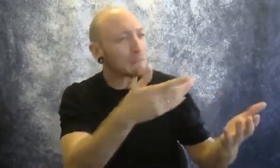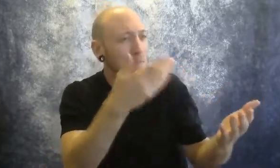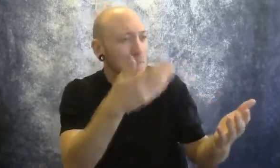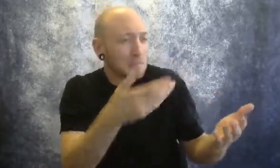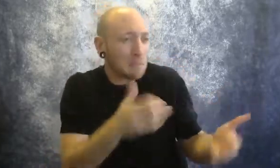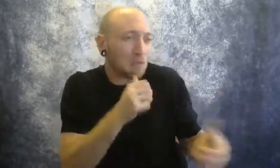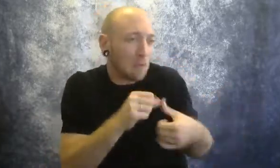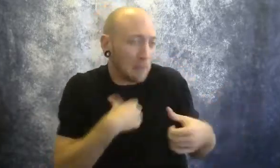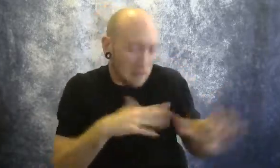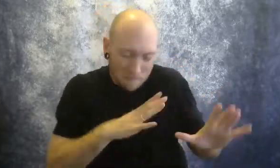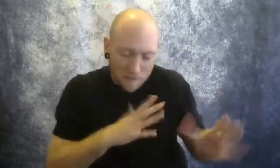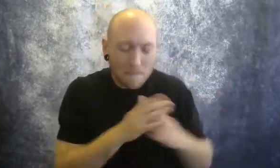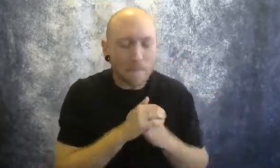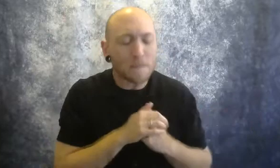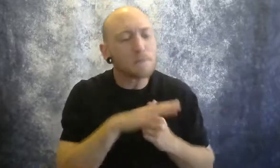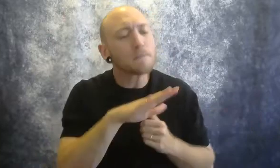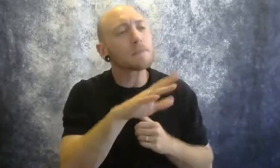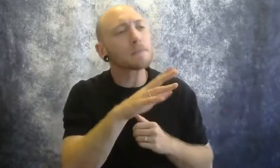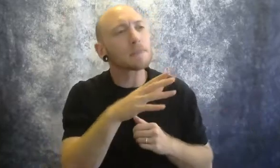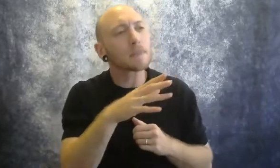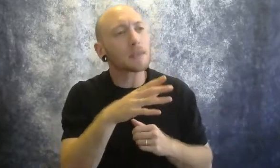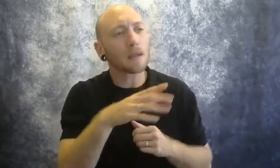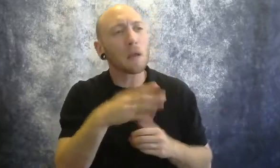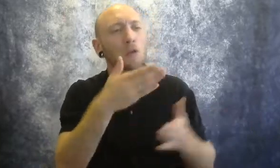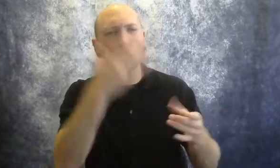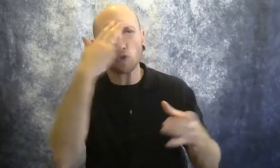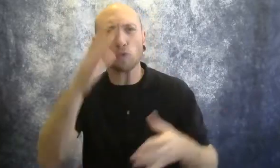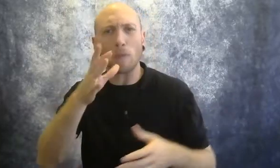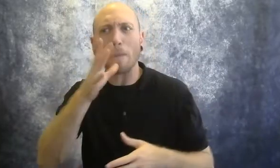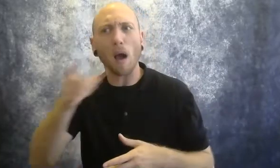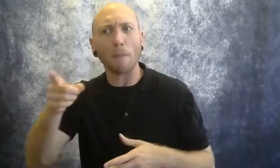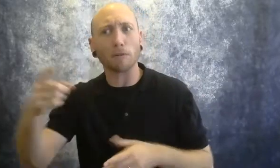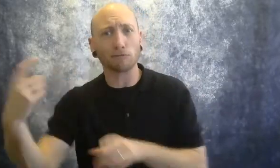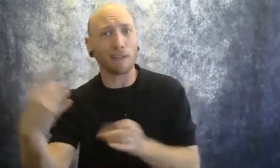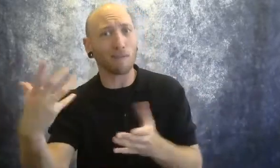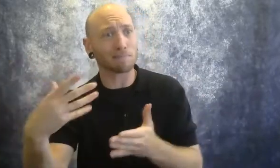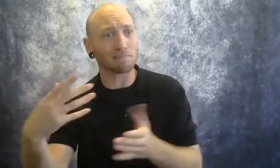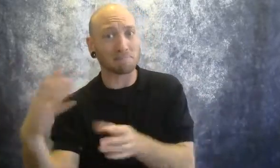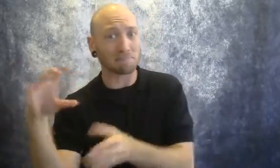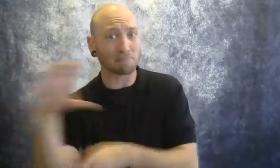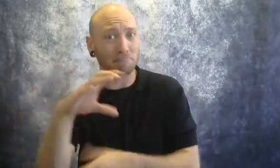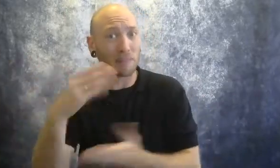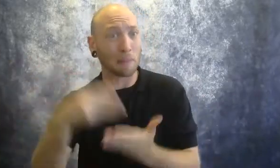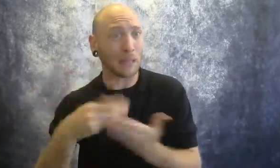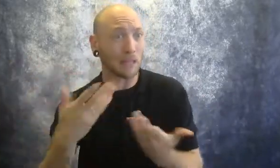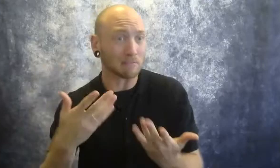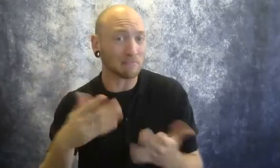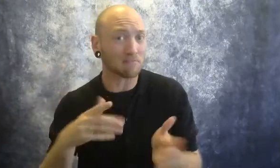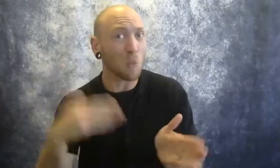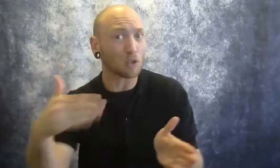Herb, Luther Wood, you may not know me or remember me or whatever, but you certainly knew my mother, because she gave them quite a